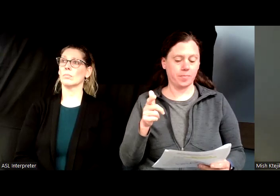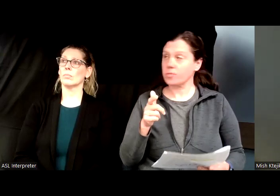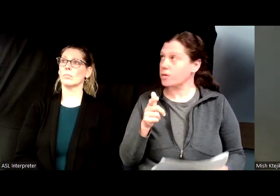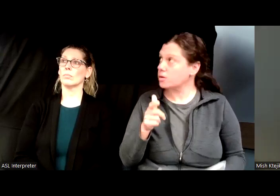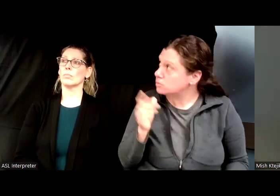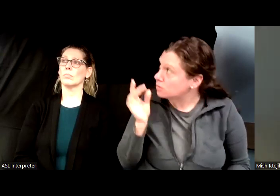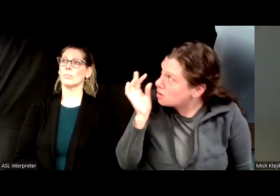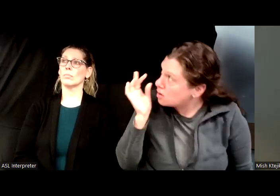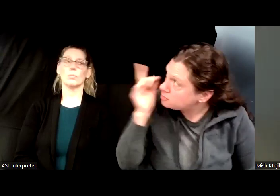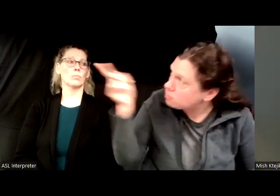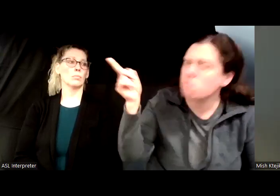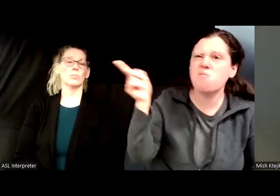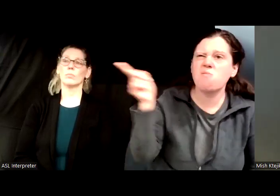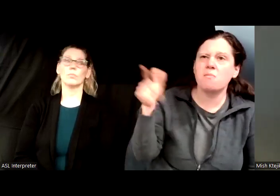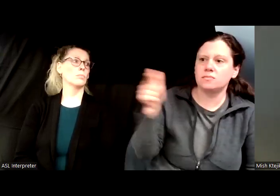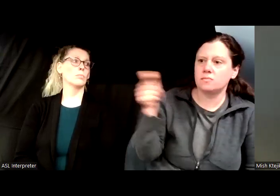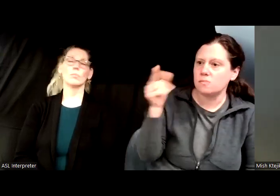Colleen and then Mitch.